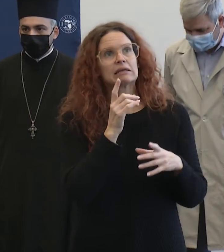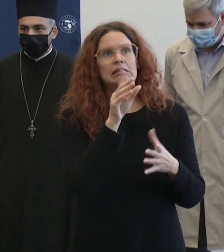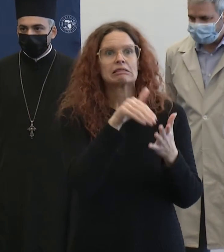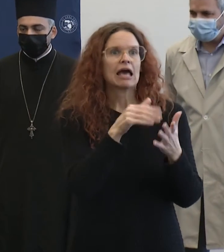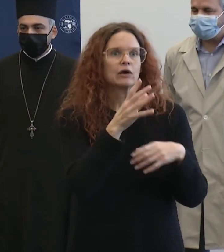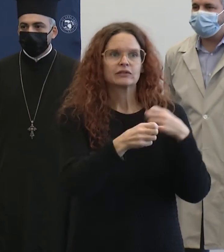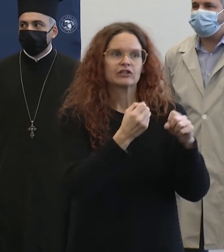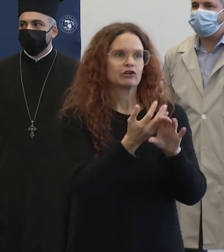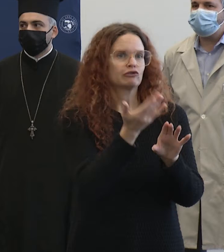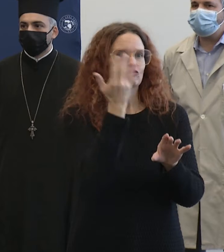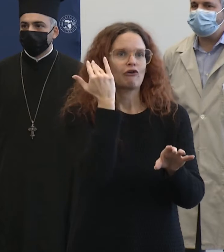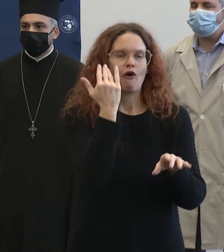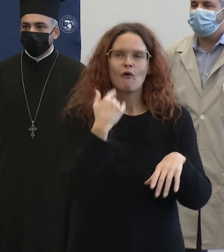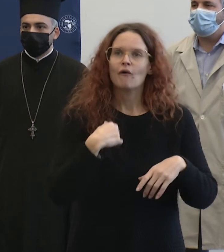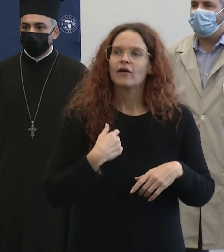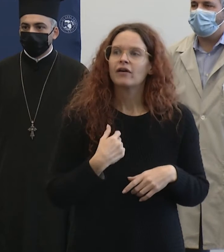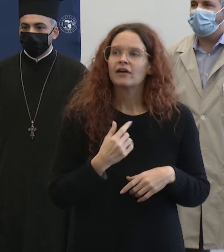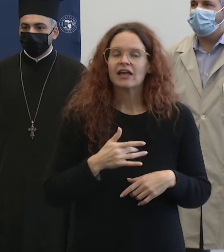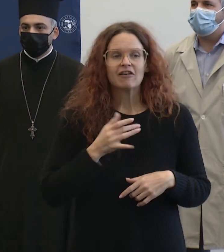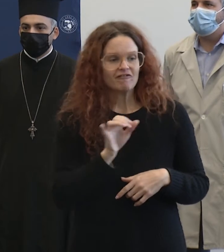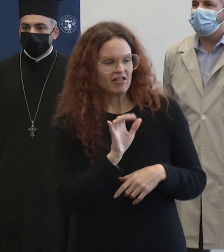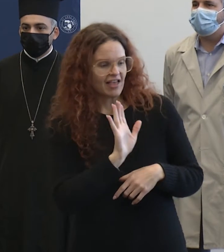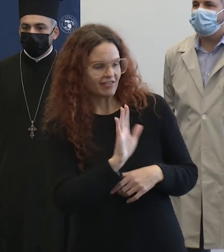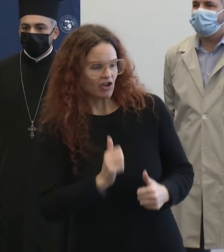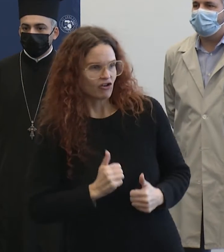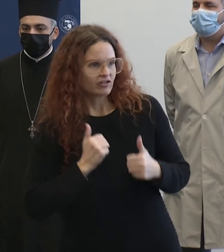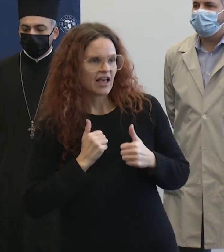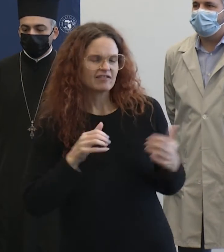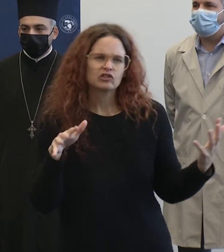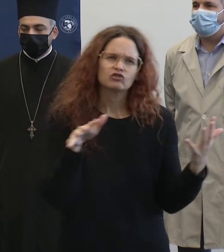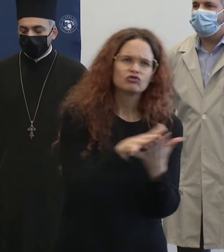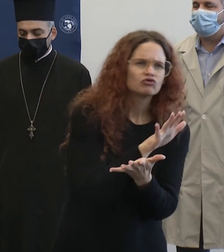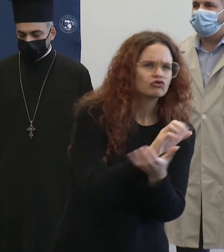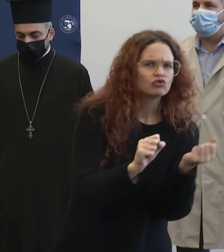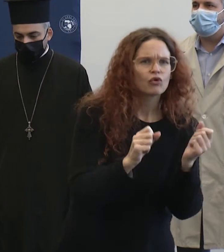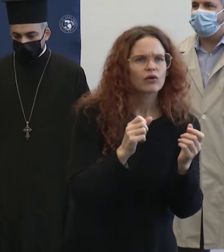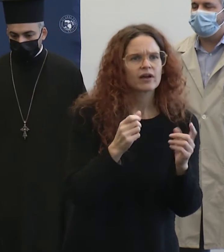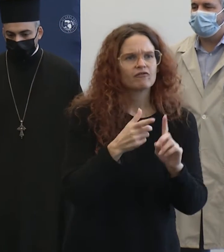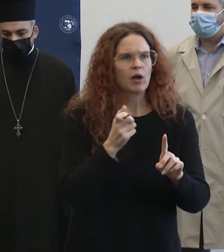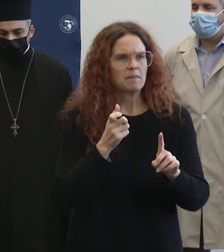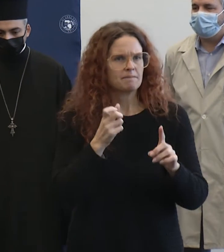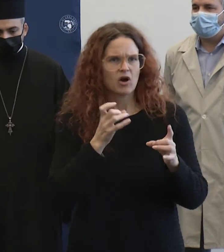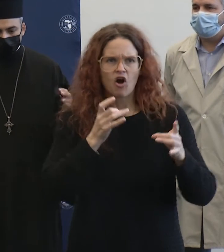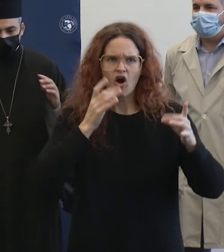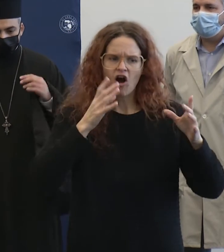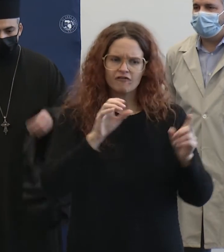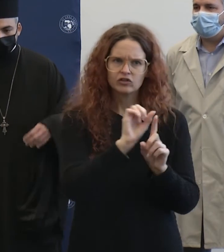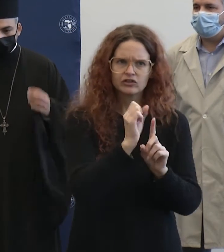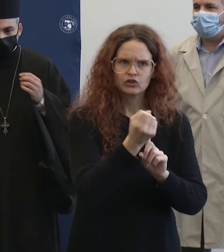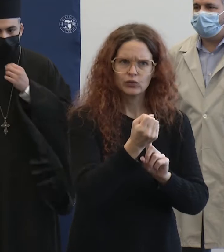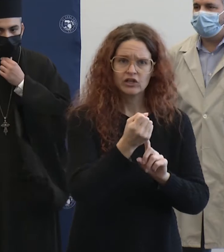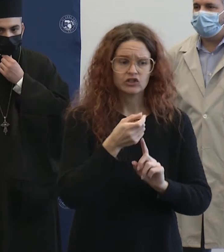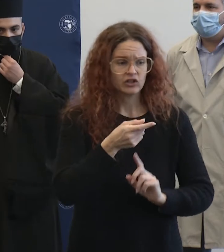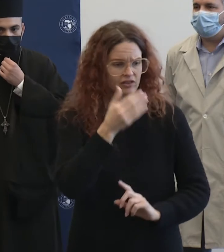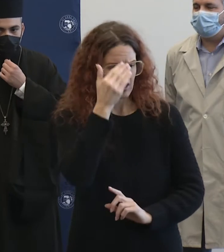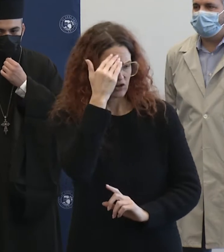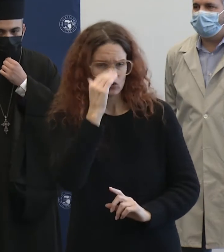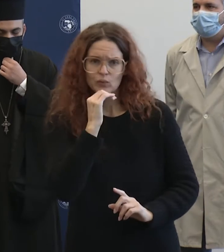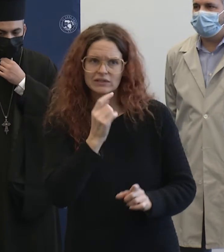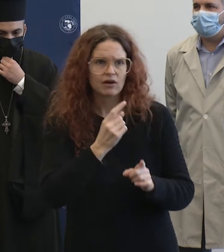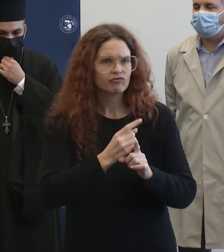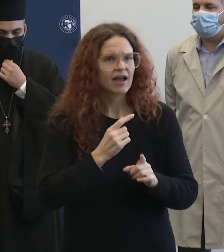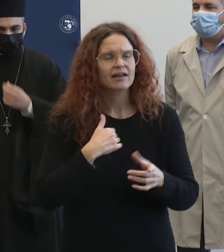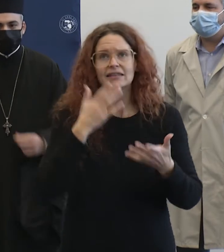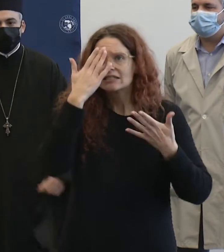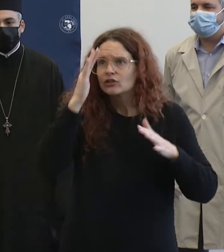ago, it felt like that their lives were destroyed through darkness. What they knew to be right was no longer. They